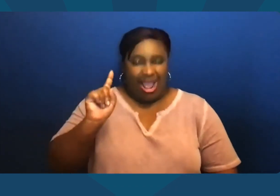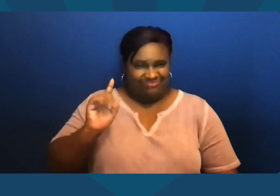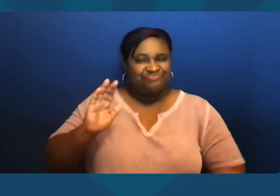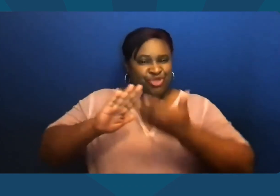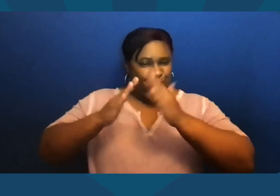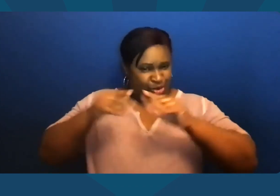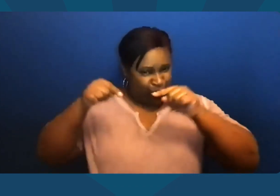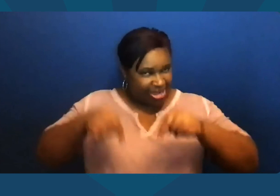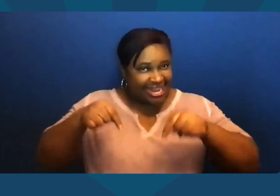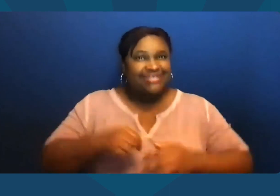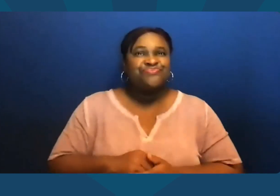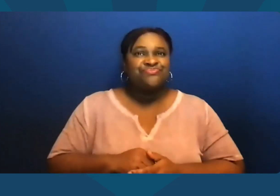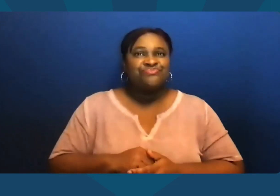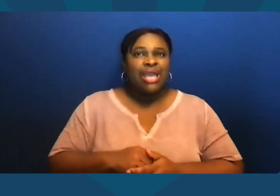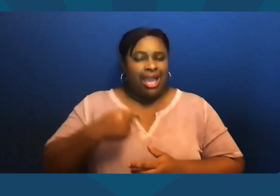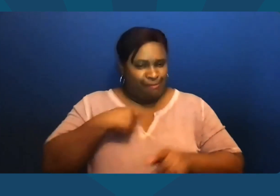I grew up in our community